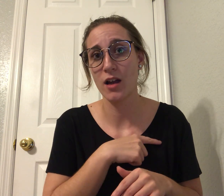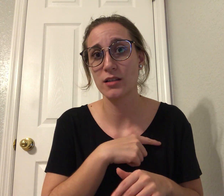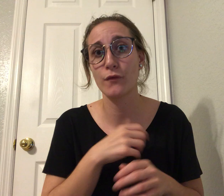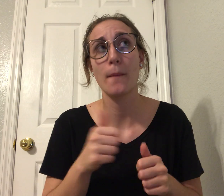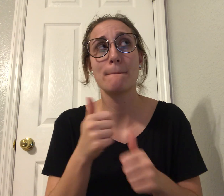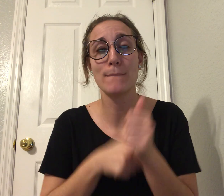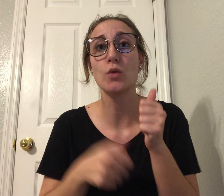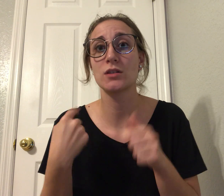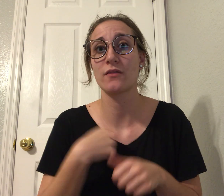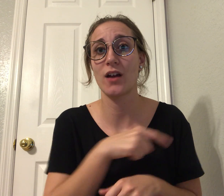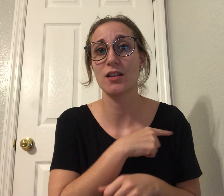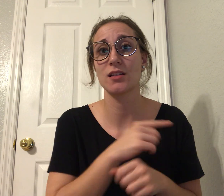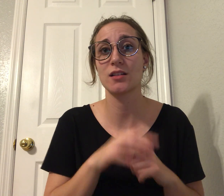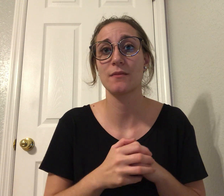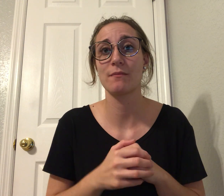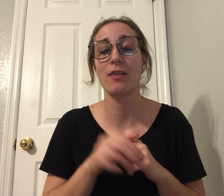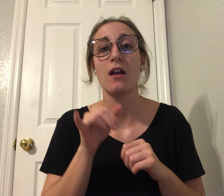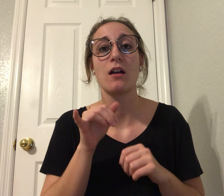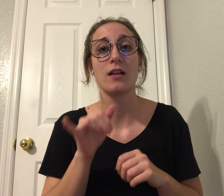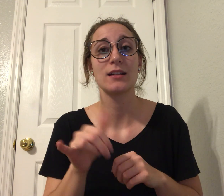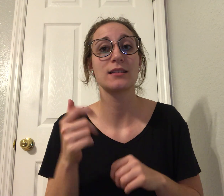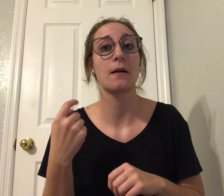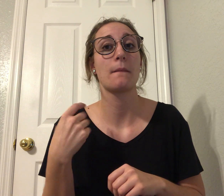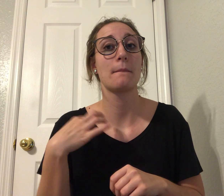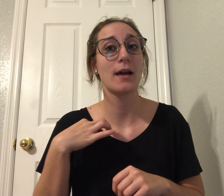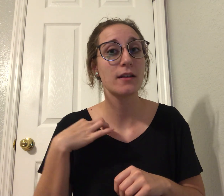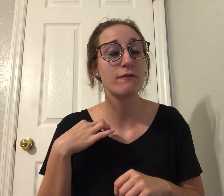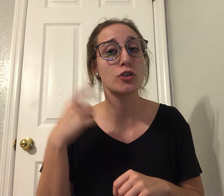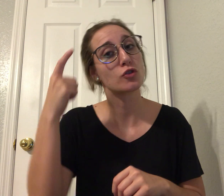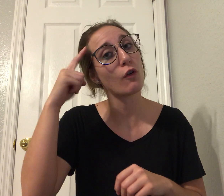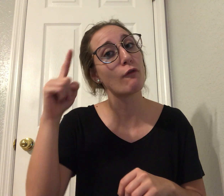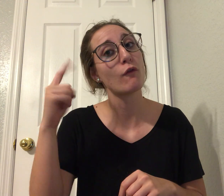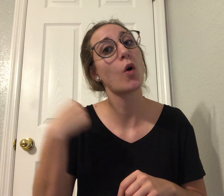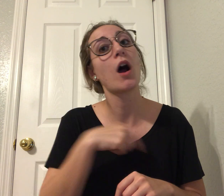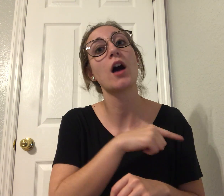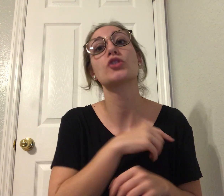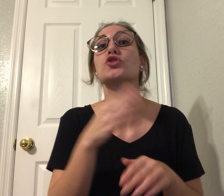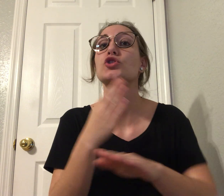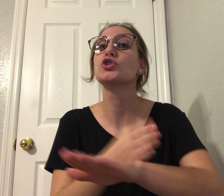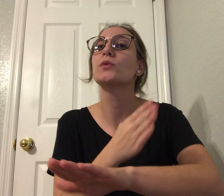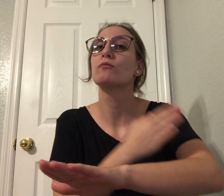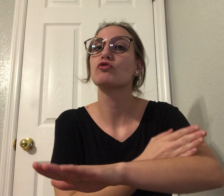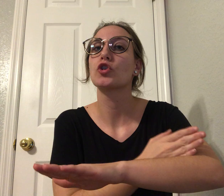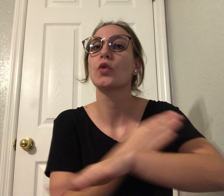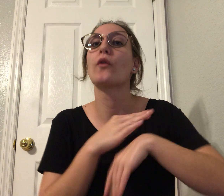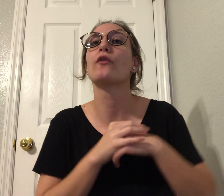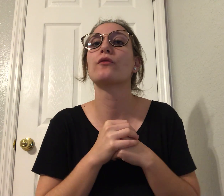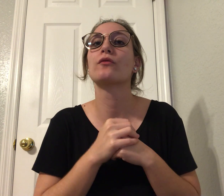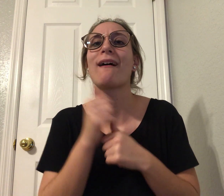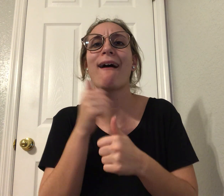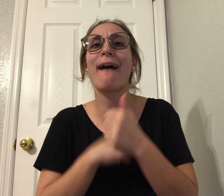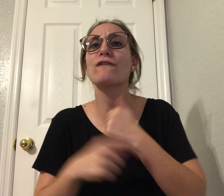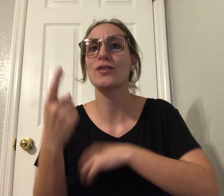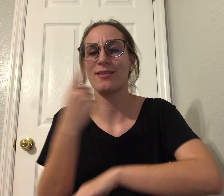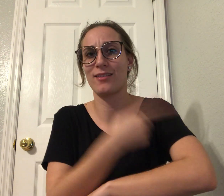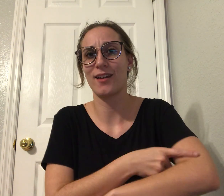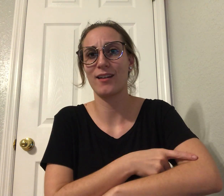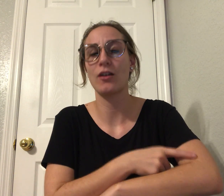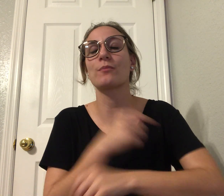extremely beneficial for you to improve, I gotta say, everything. So this is where everything is connected.